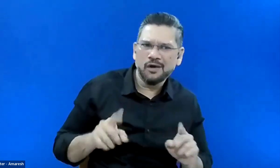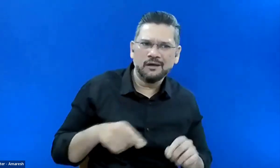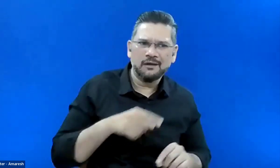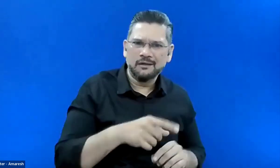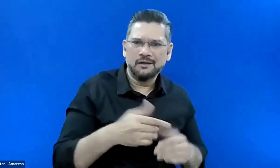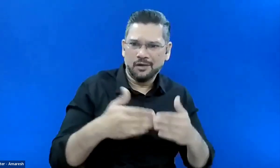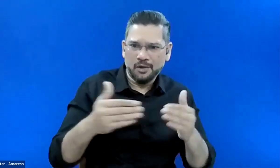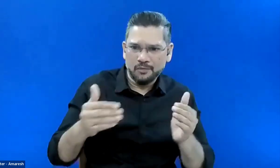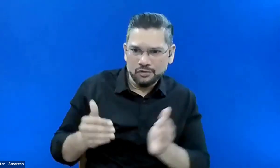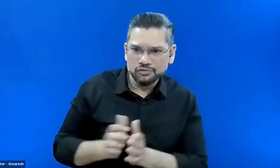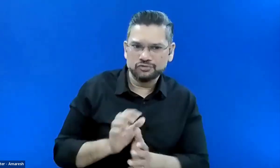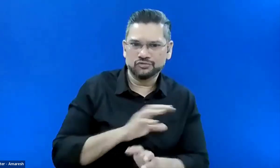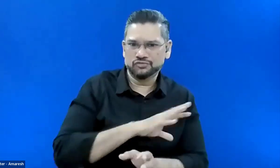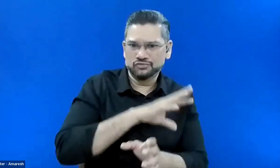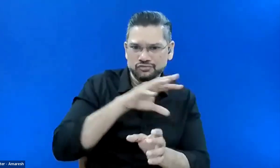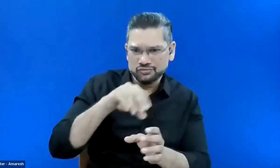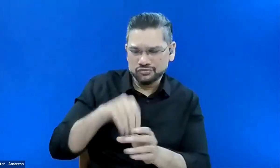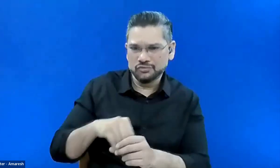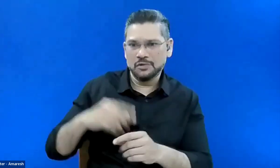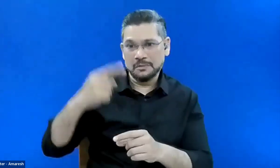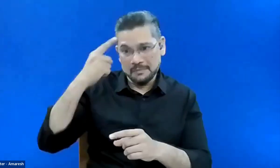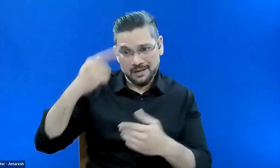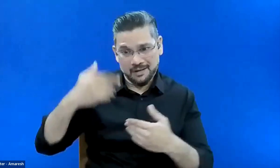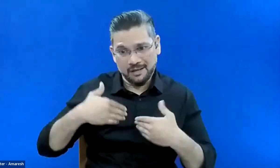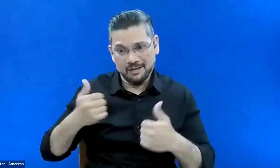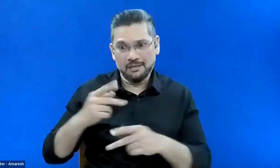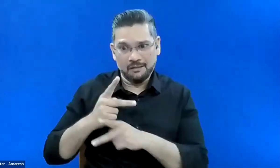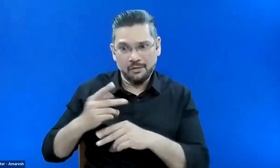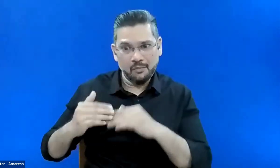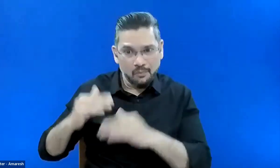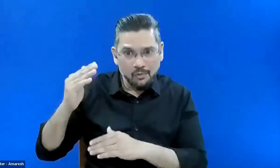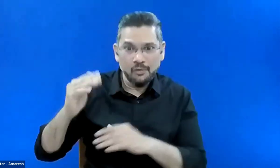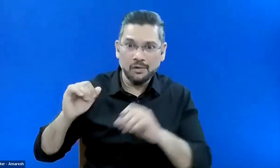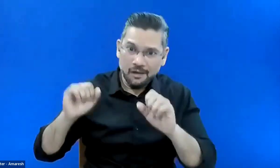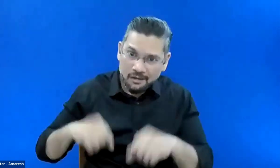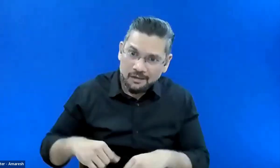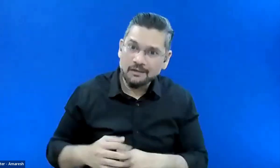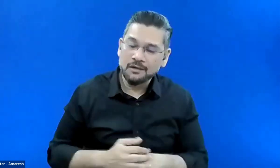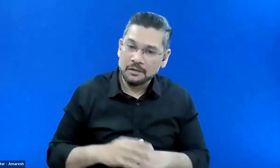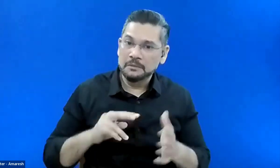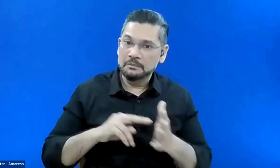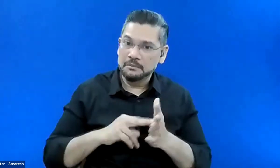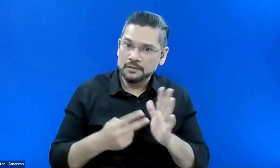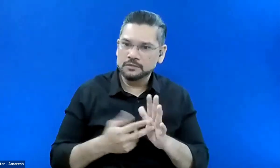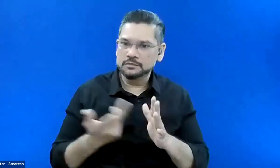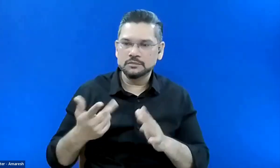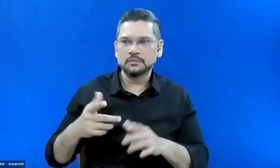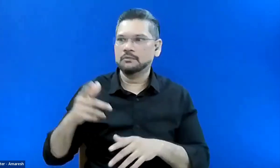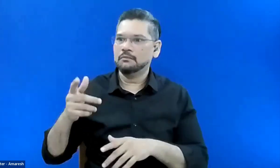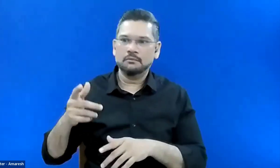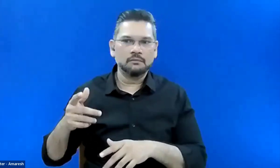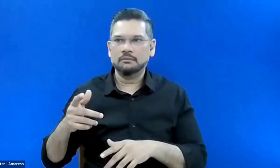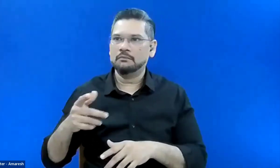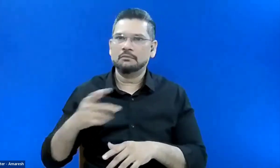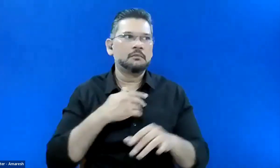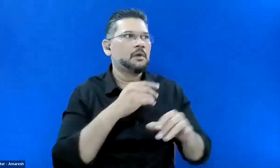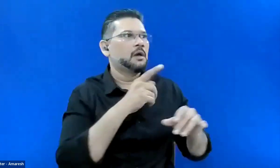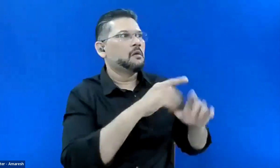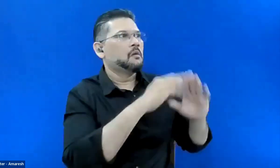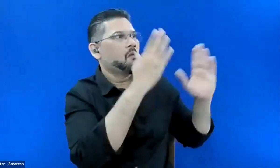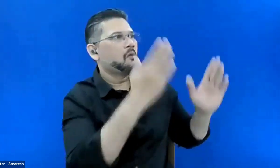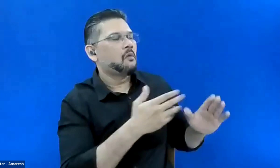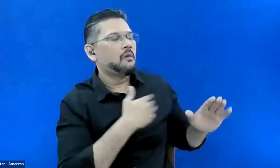community-based mental health care. And this is going to reduce a lot of dependence on institutions,